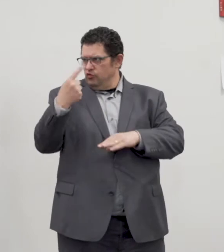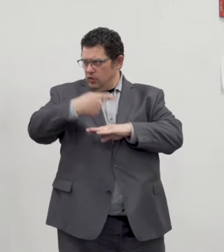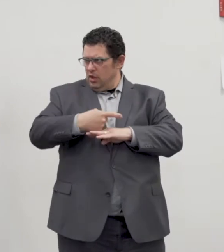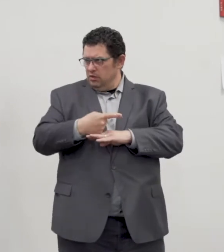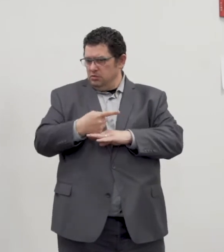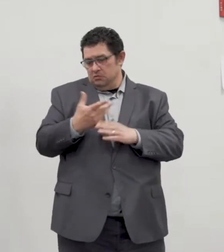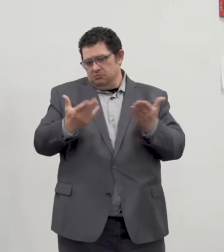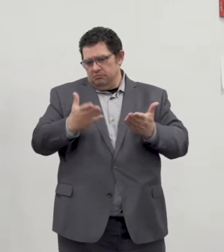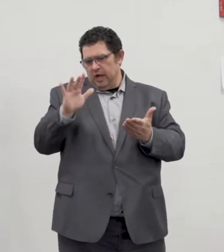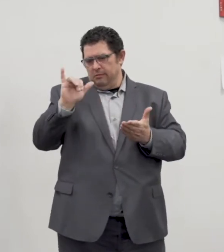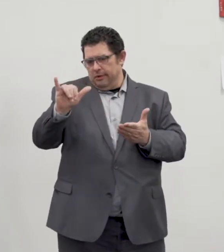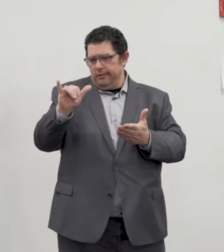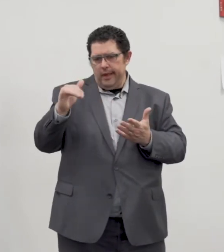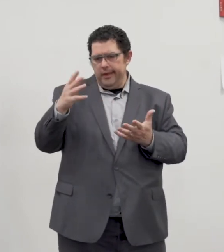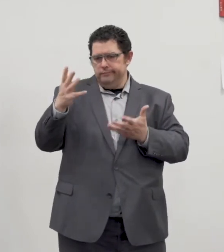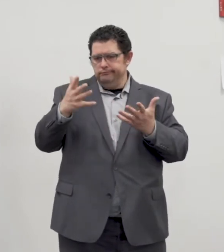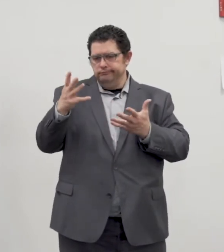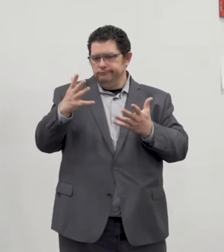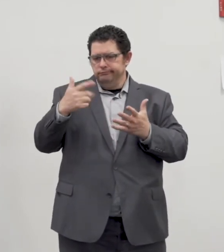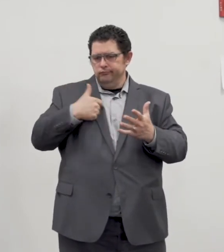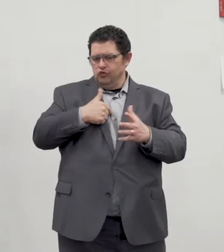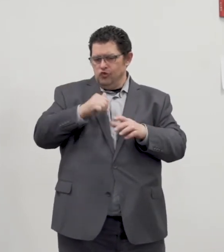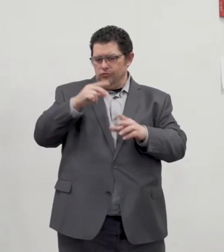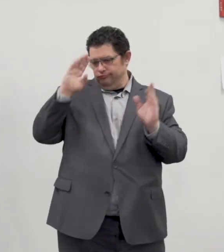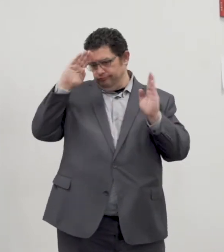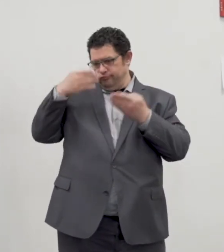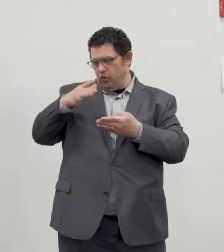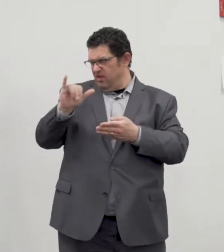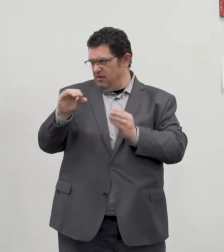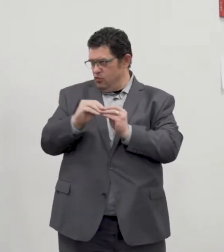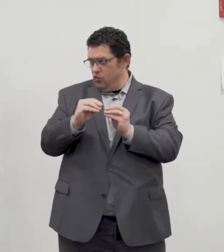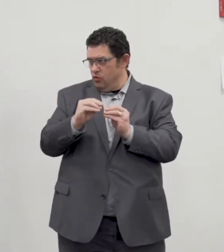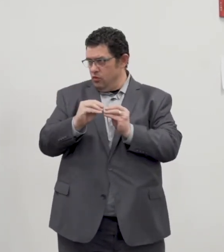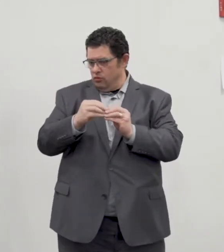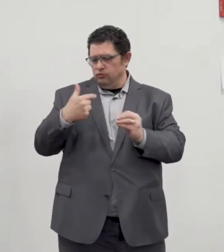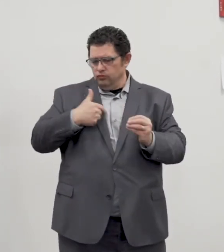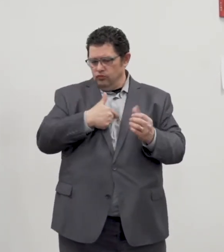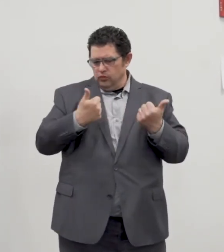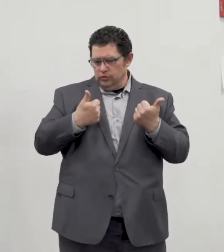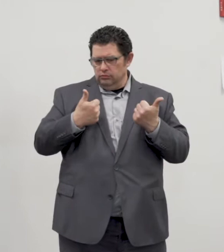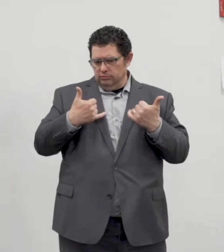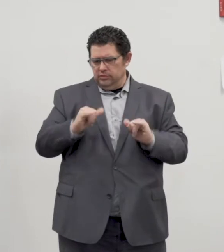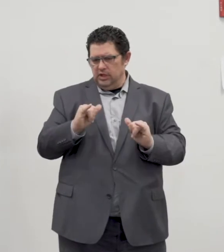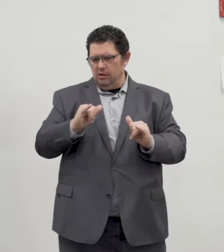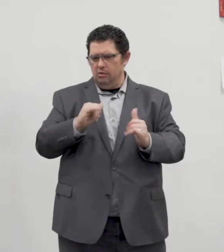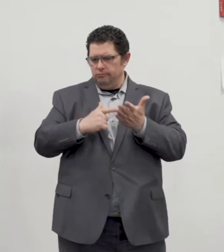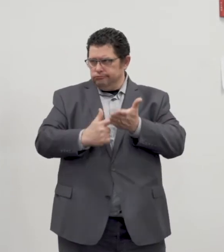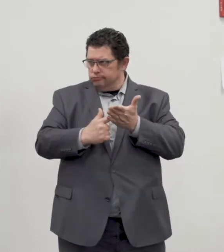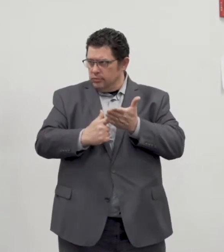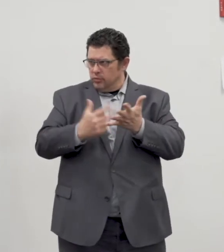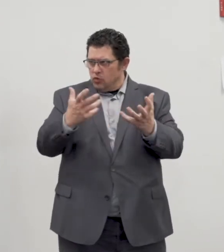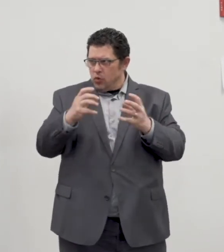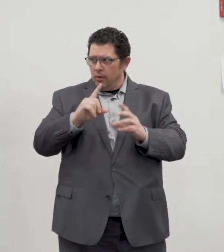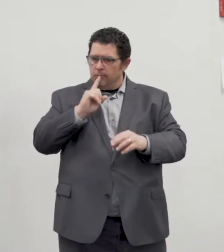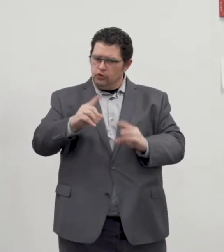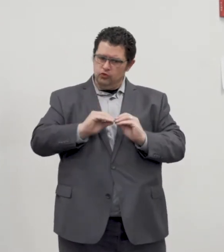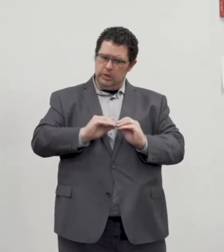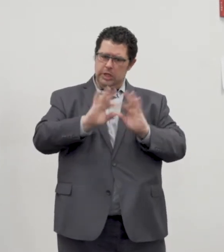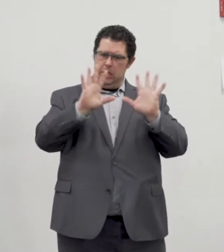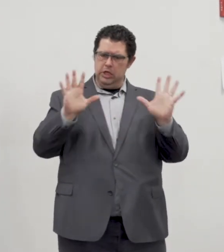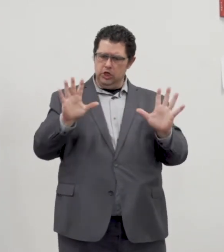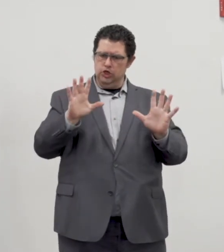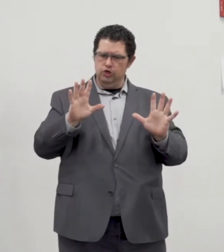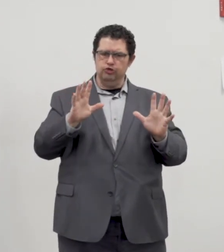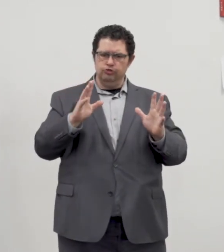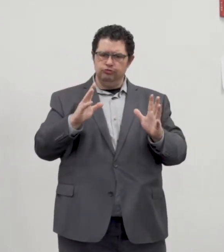going to develop a little bit more on. We're still working all of those out, and we want to make sure we're clear and concise when we start to